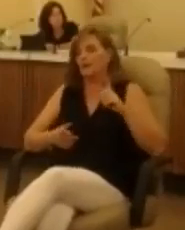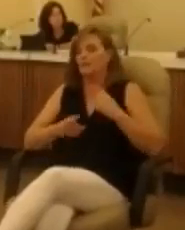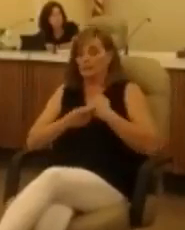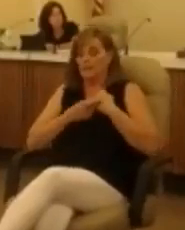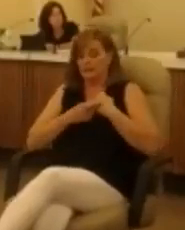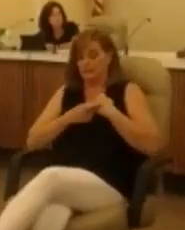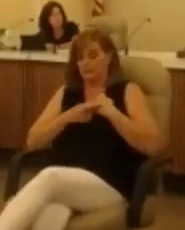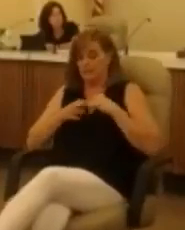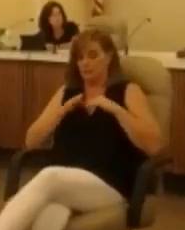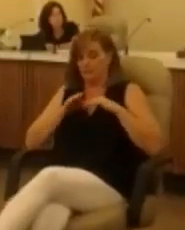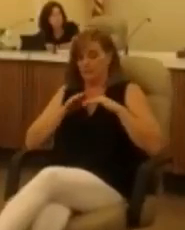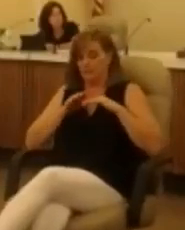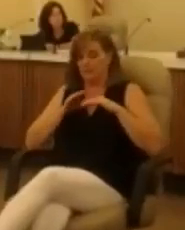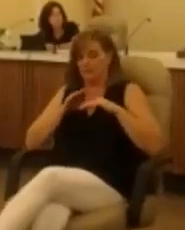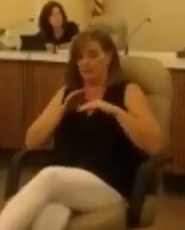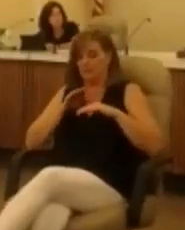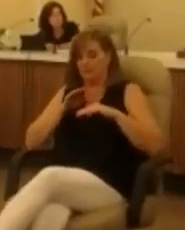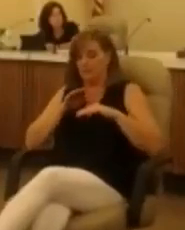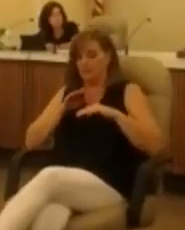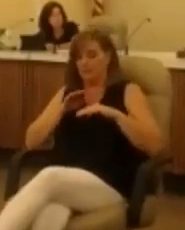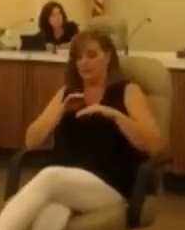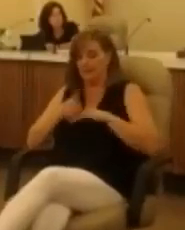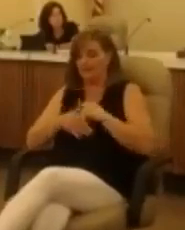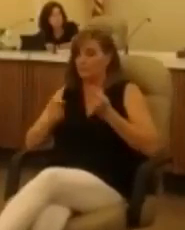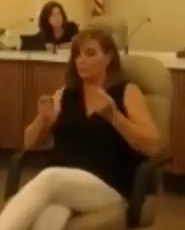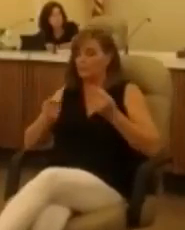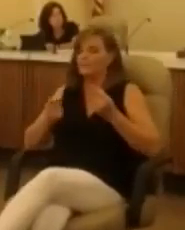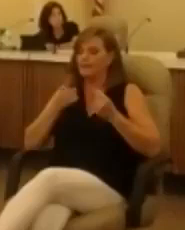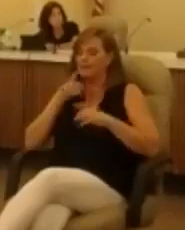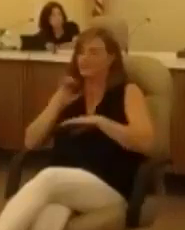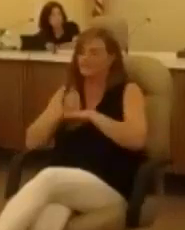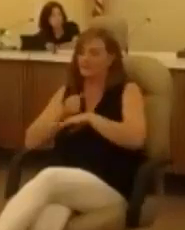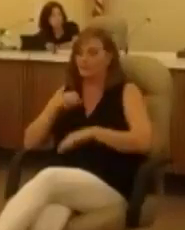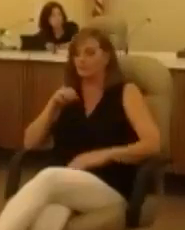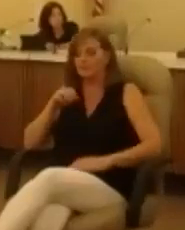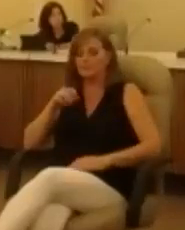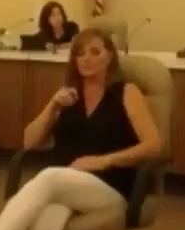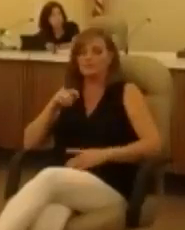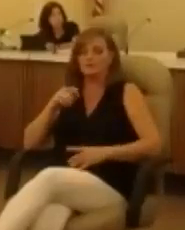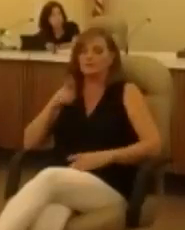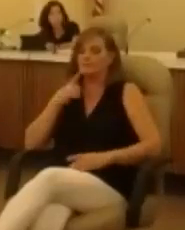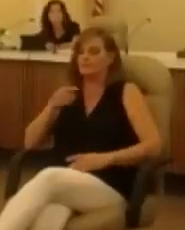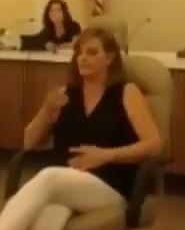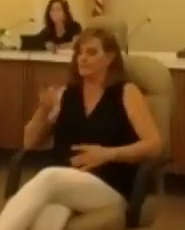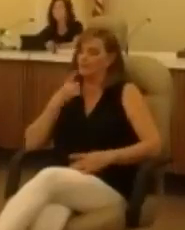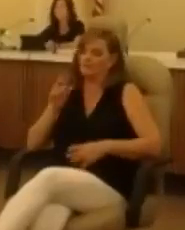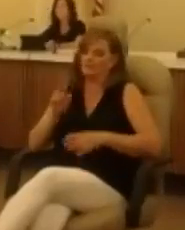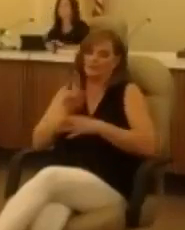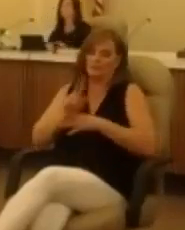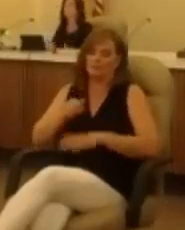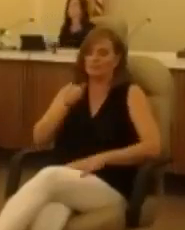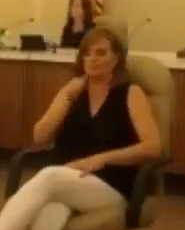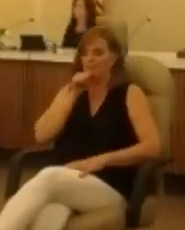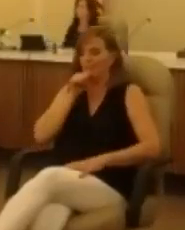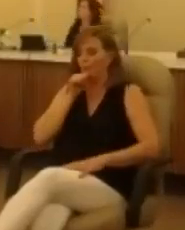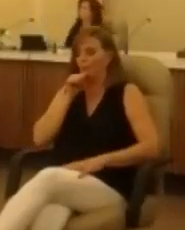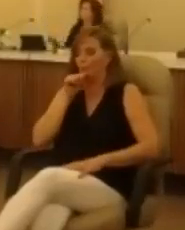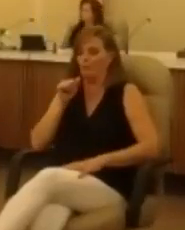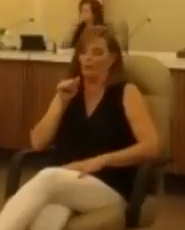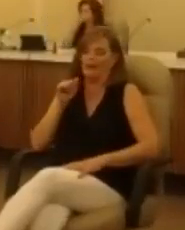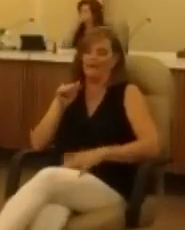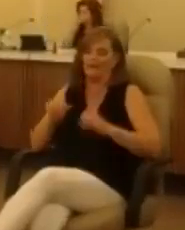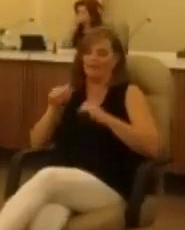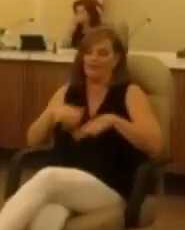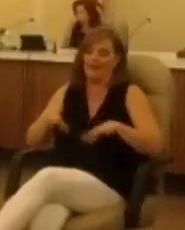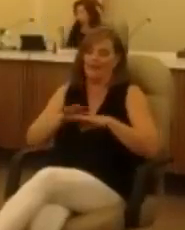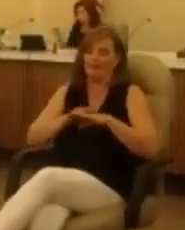that they could do is put motorbike trails. Someone could take private land and put all kinds of motorbike trails, dirt